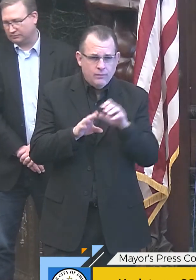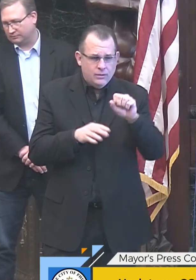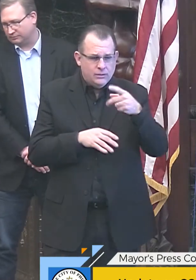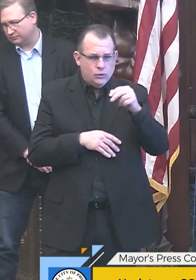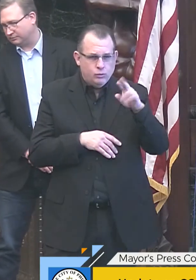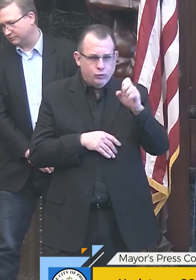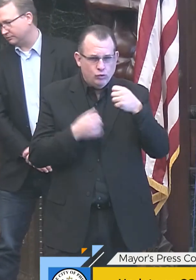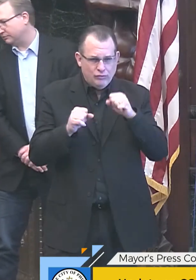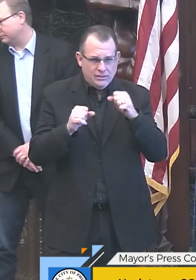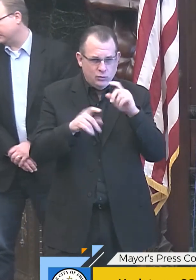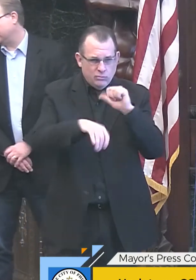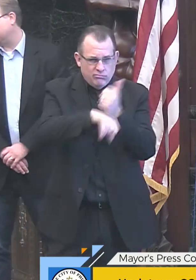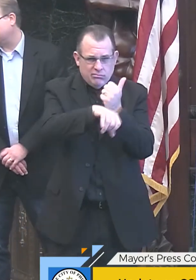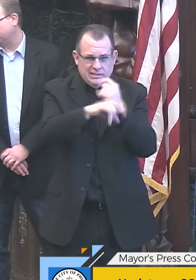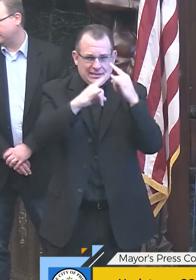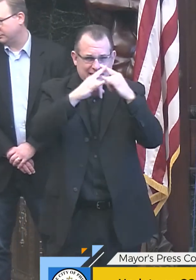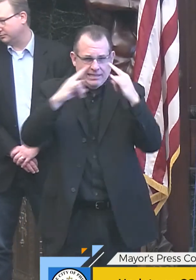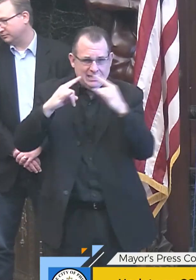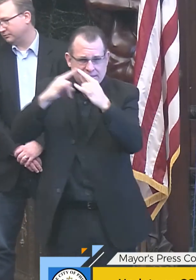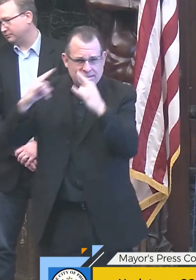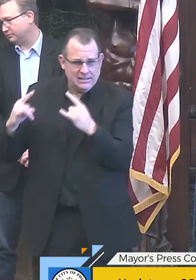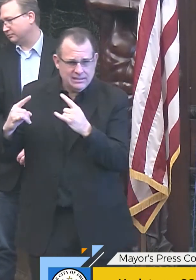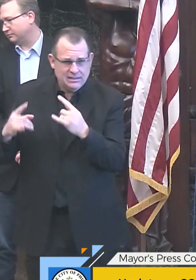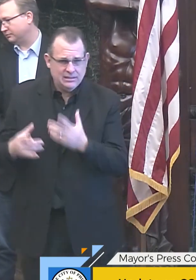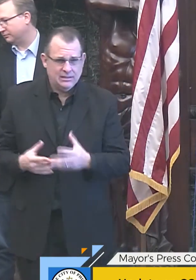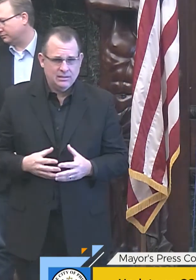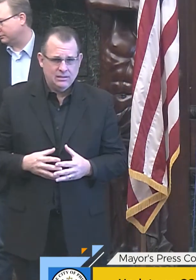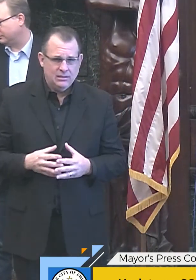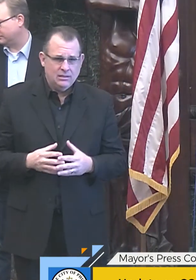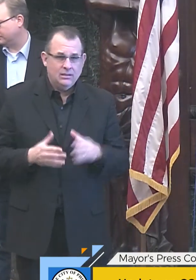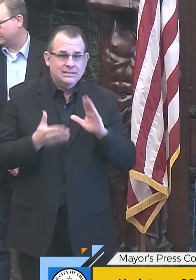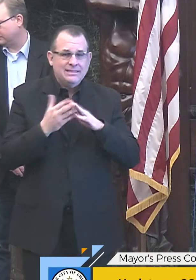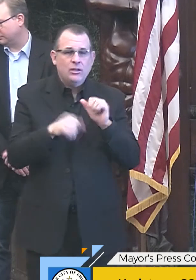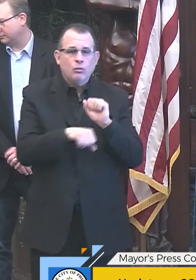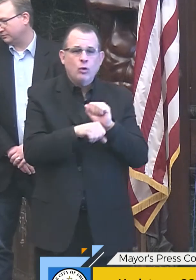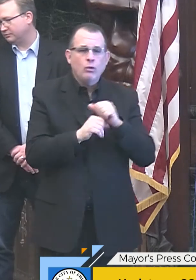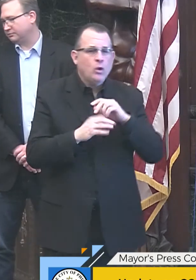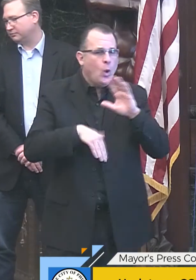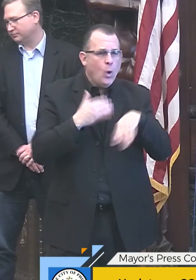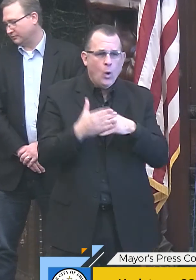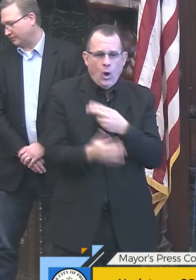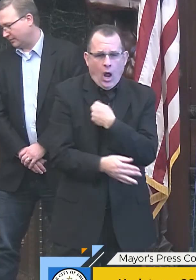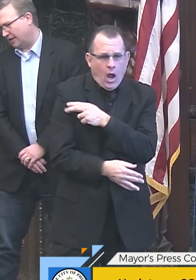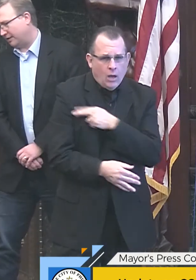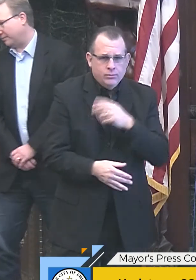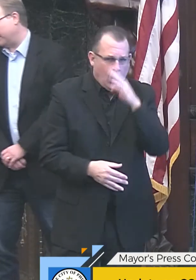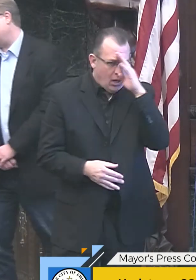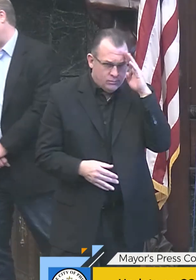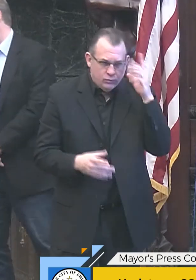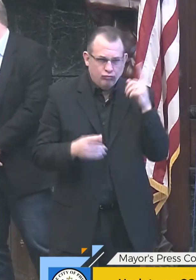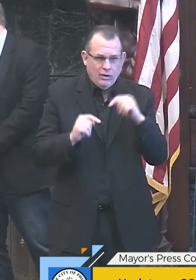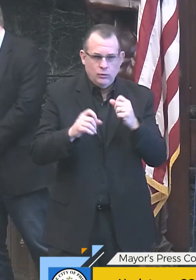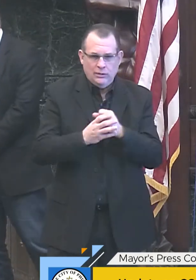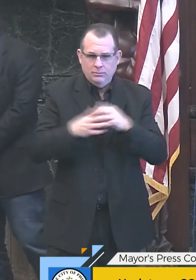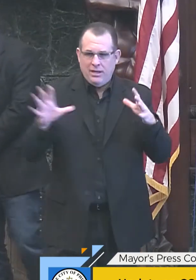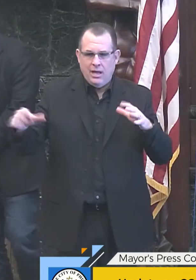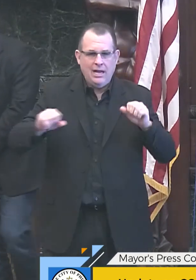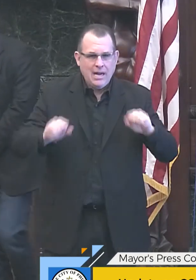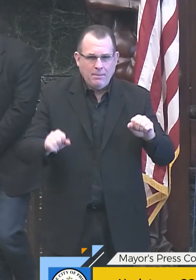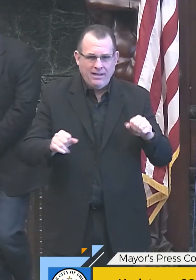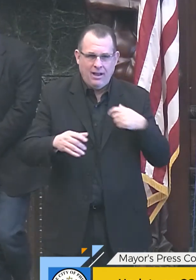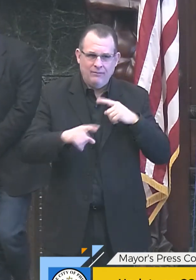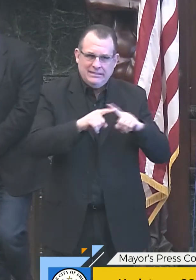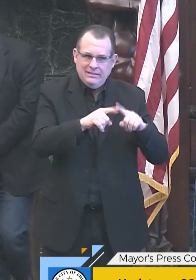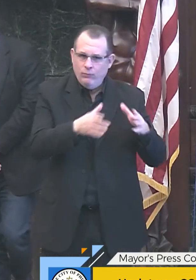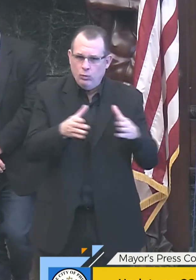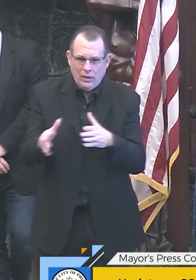The city is working with all of the hospitals that all have plans to how to expand their capacity in a variety of different ways, and they're looking at many ways to